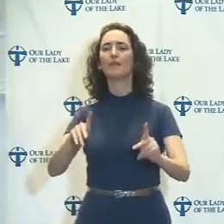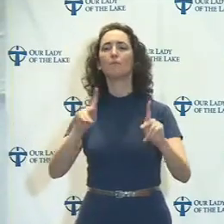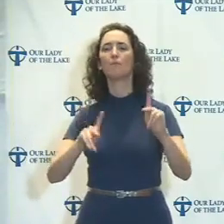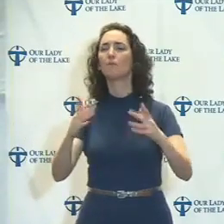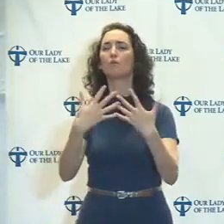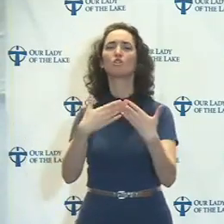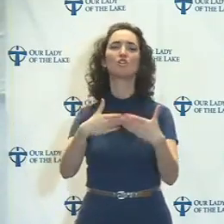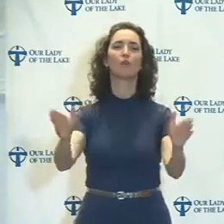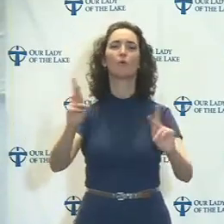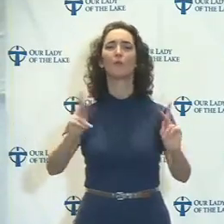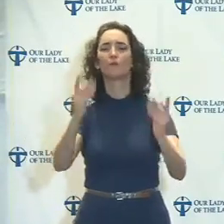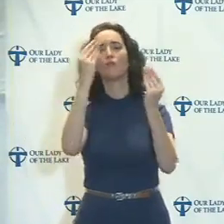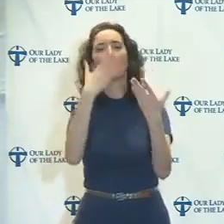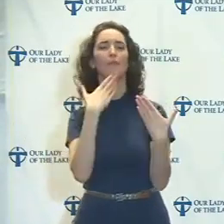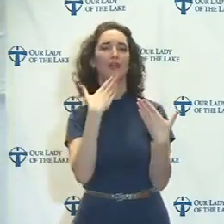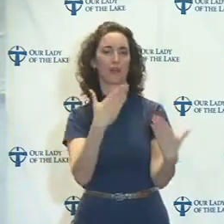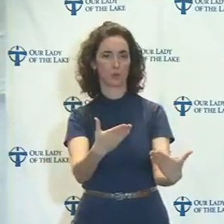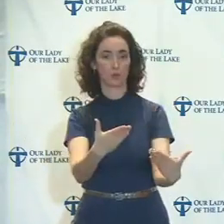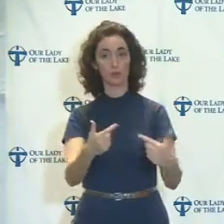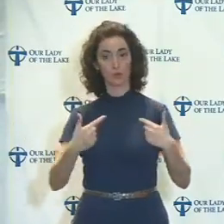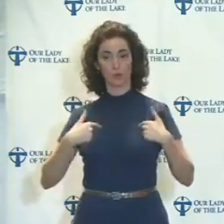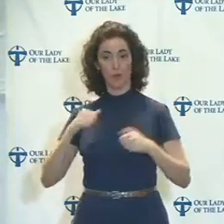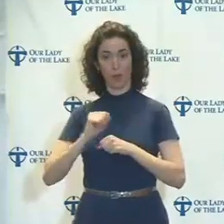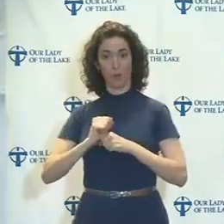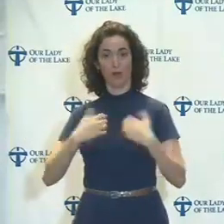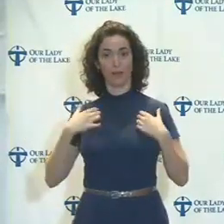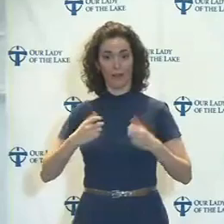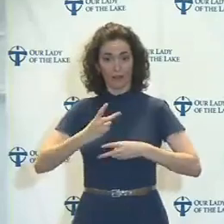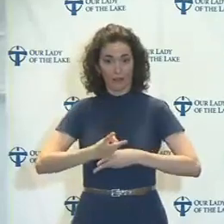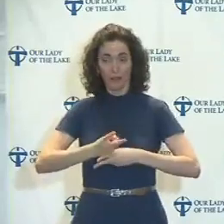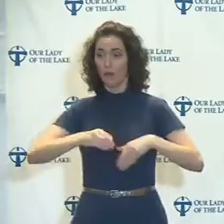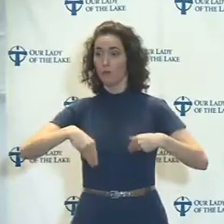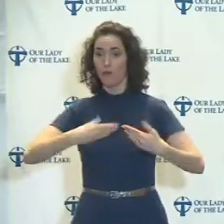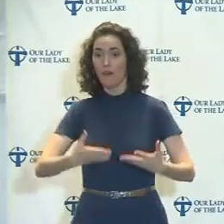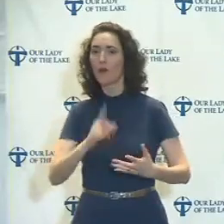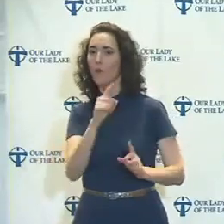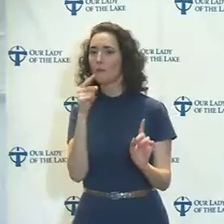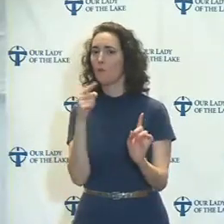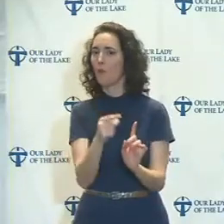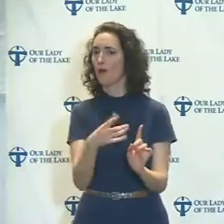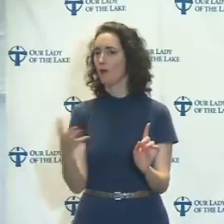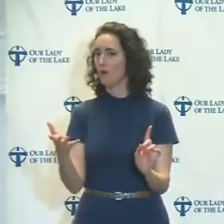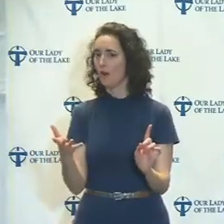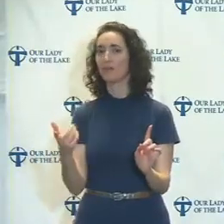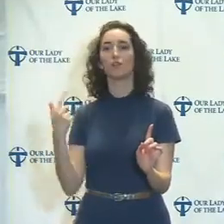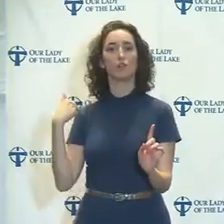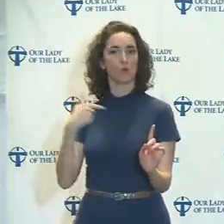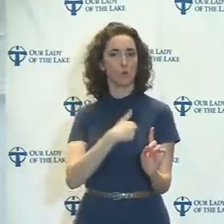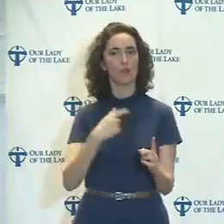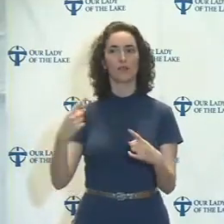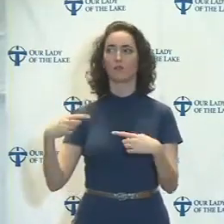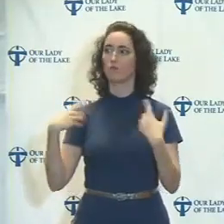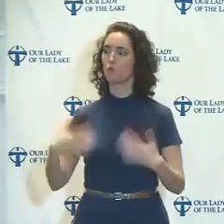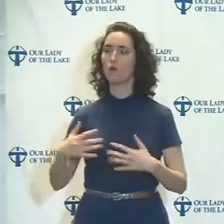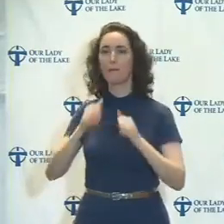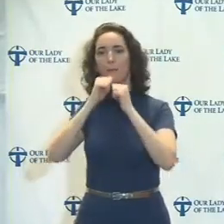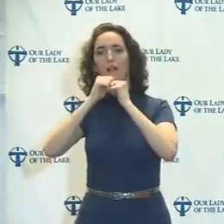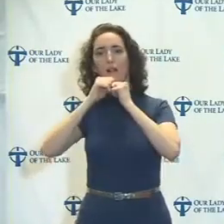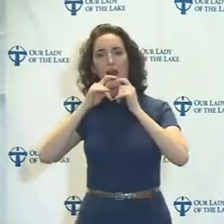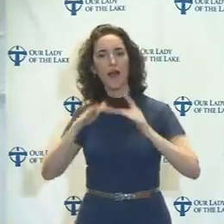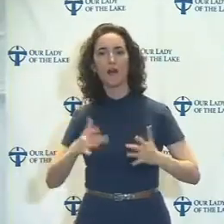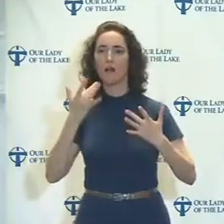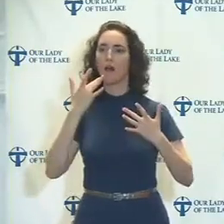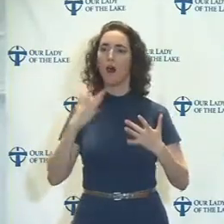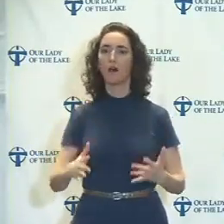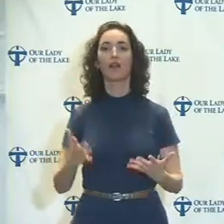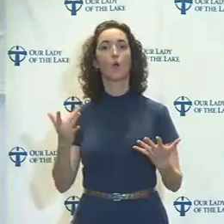things about being in healthcare and being a healthcare provider is we have been very, very blessed by all of